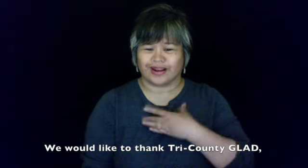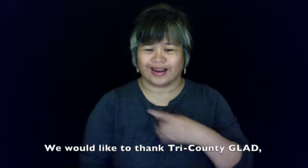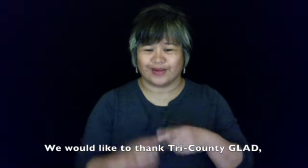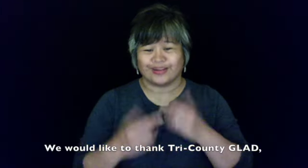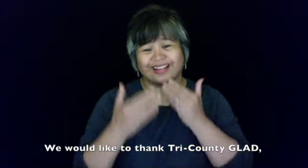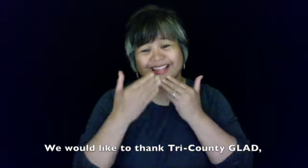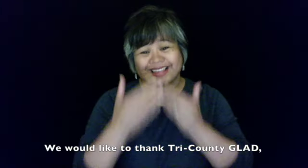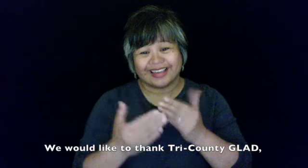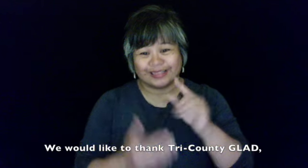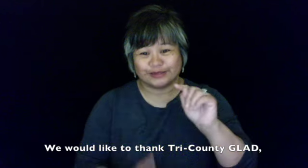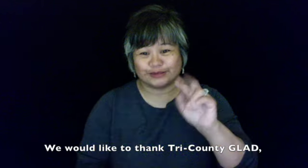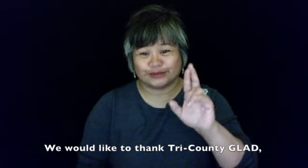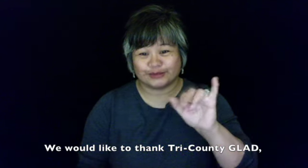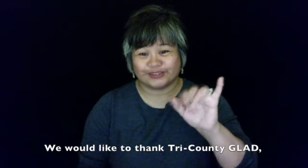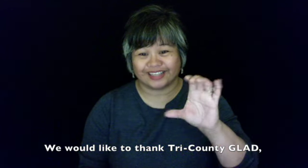We would like to thank Tri-County GLAD,